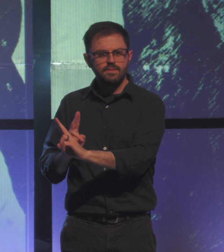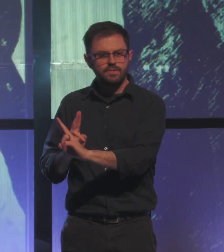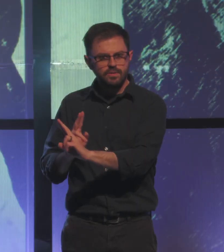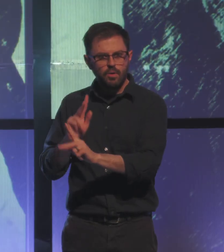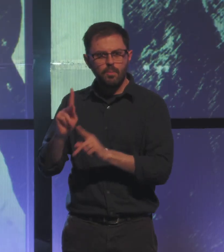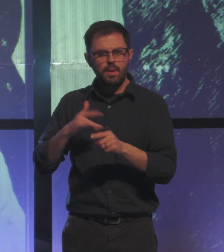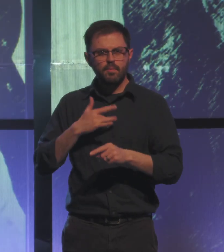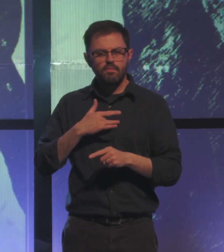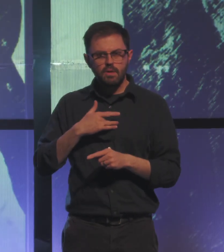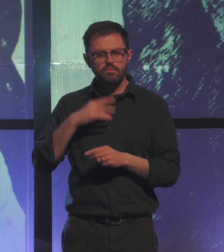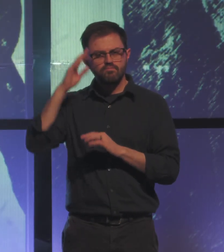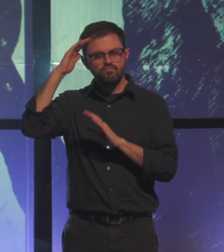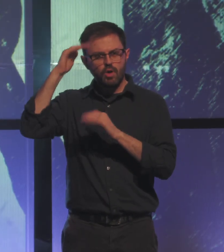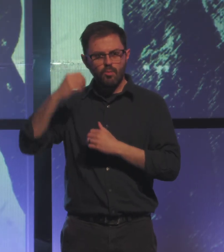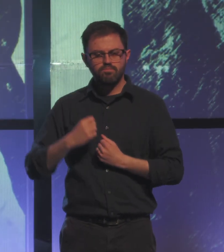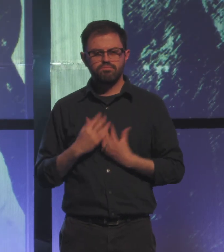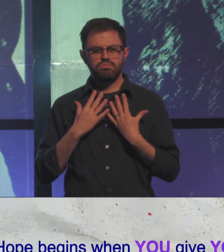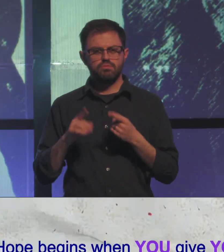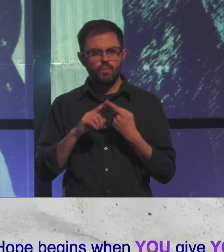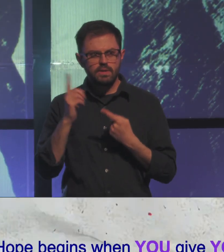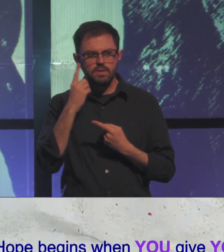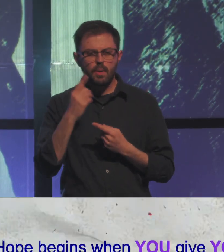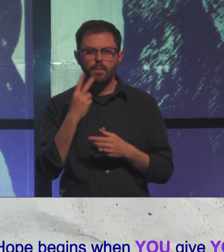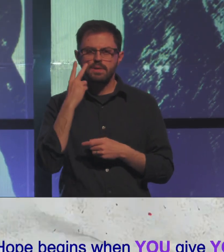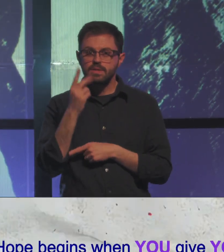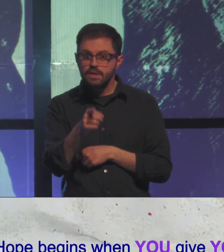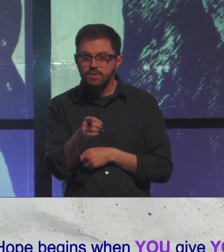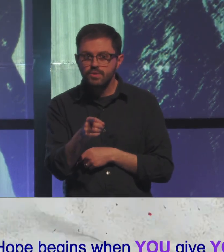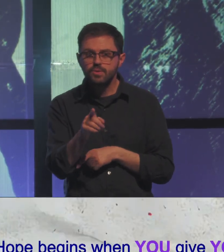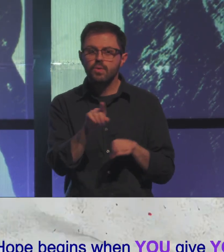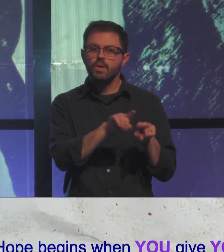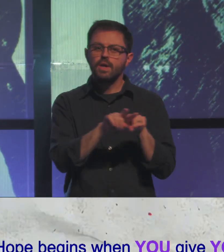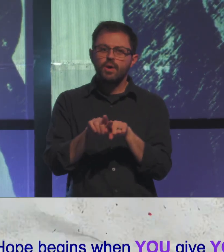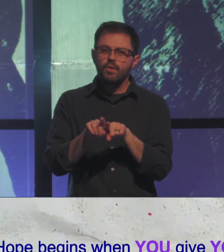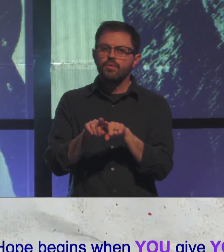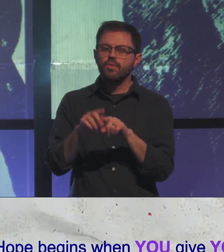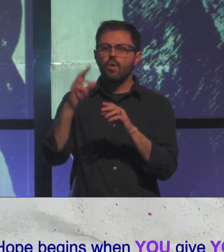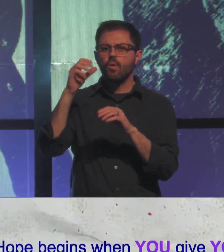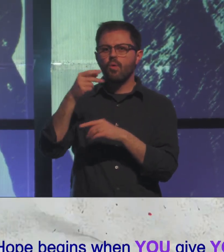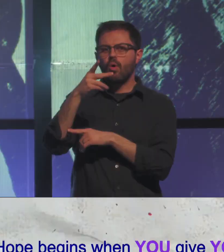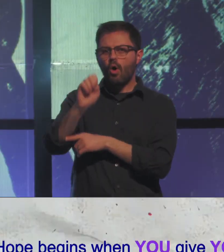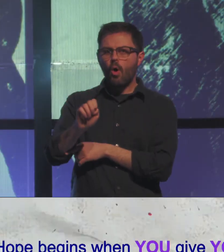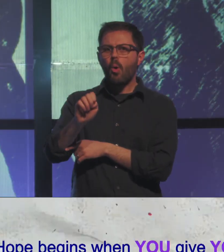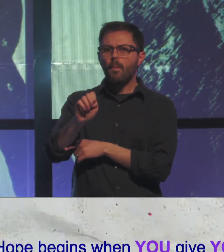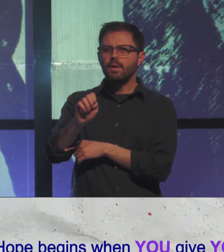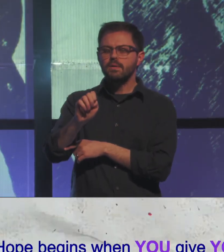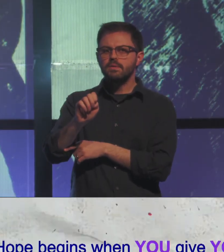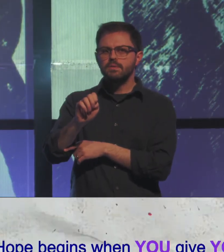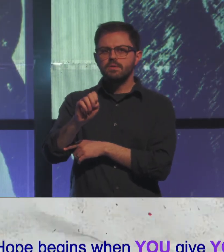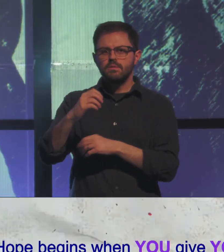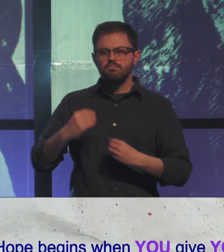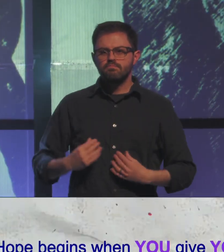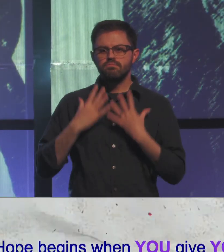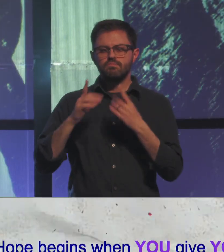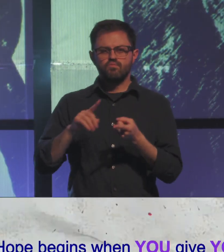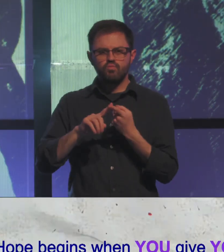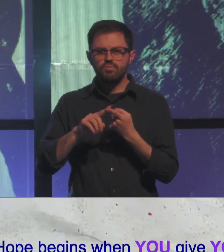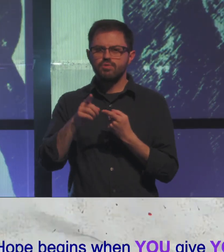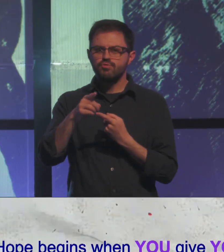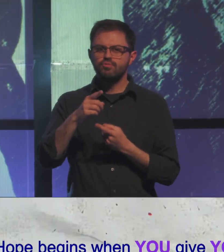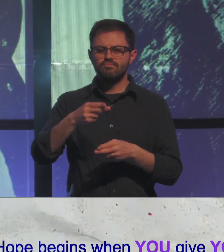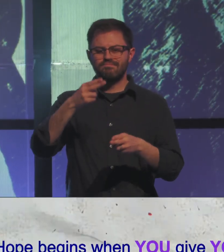and sees you. But more importantly, hope begins when you give your pain a voice.